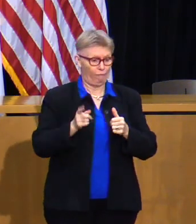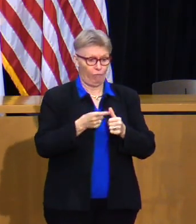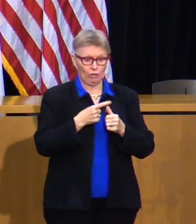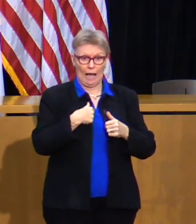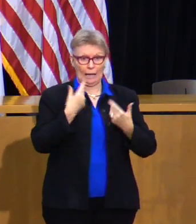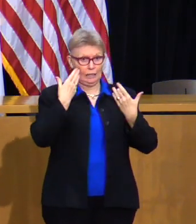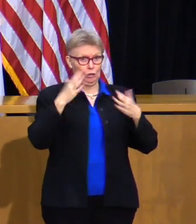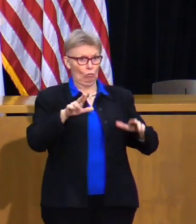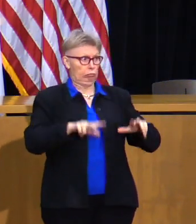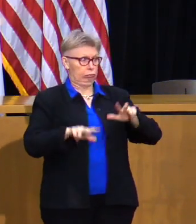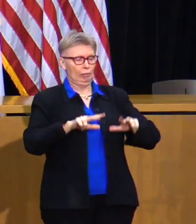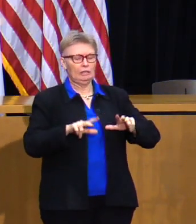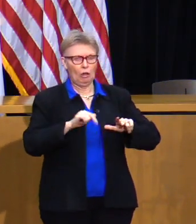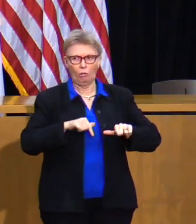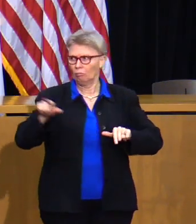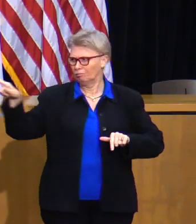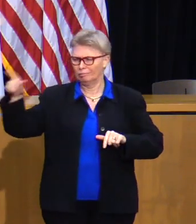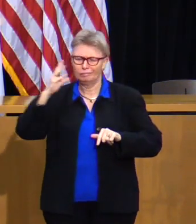But